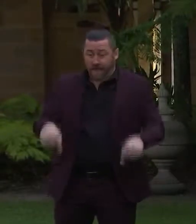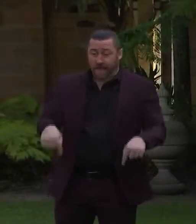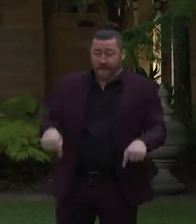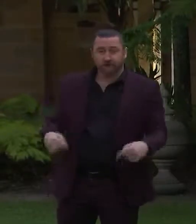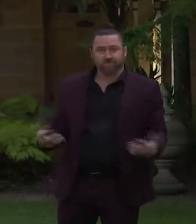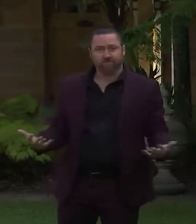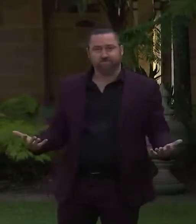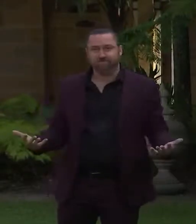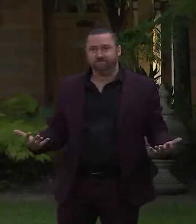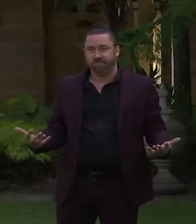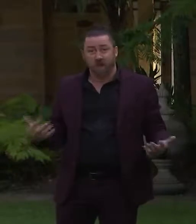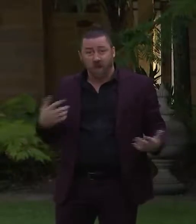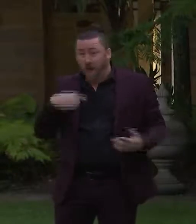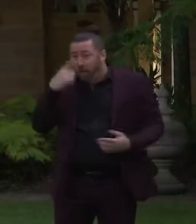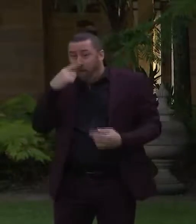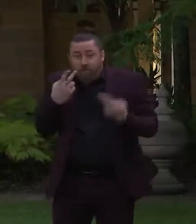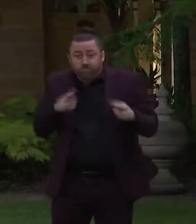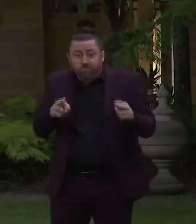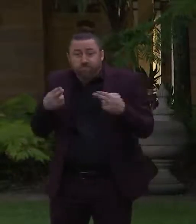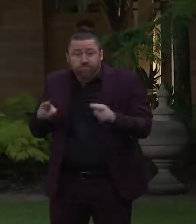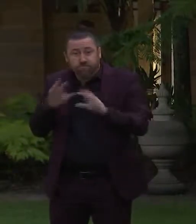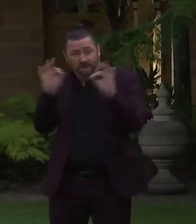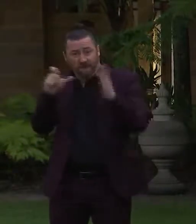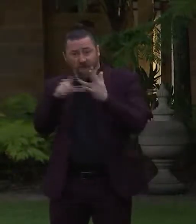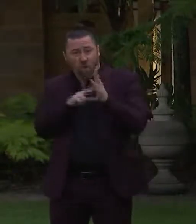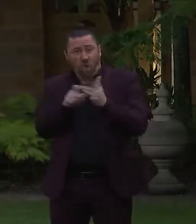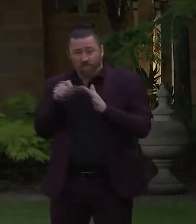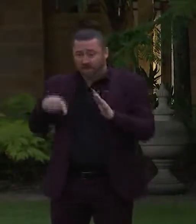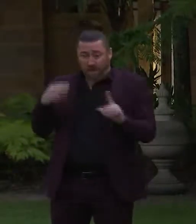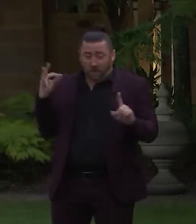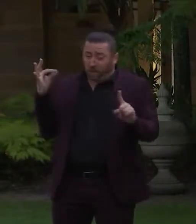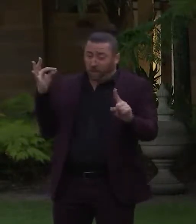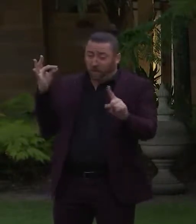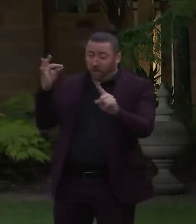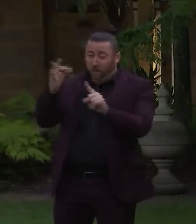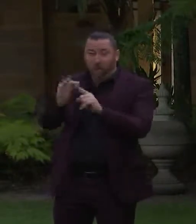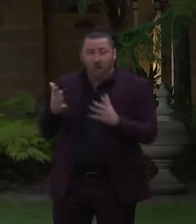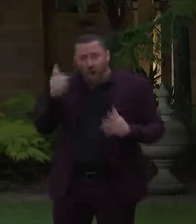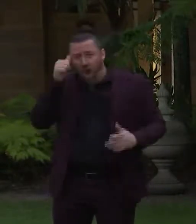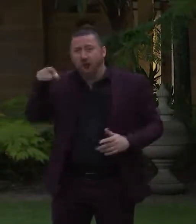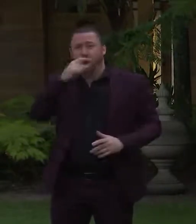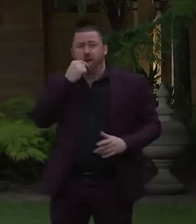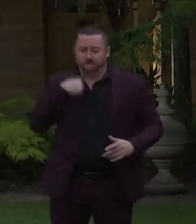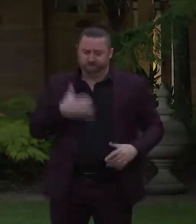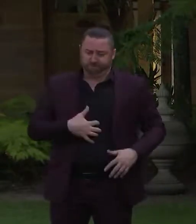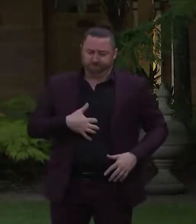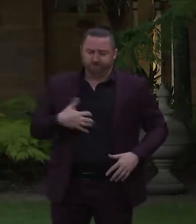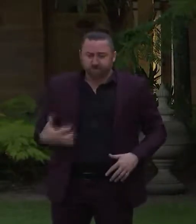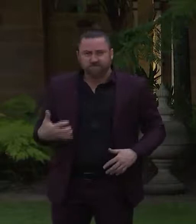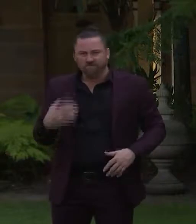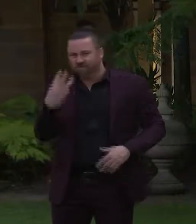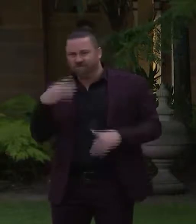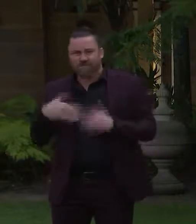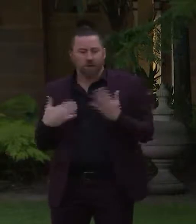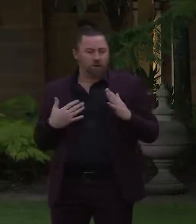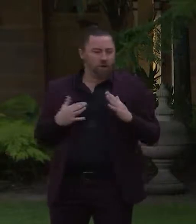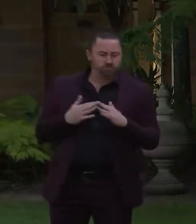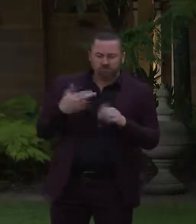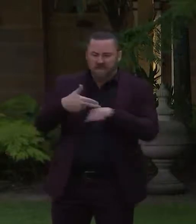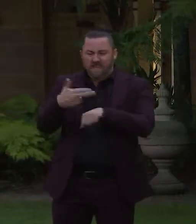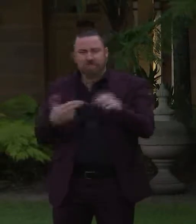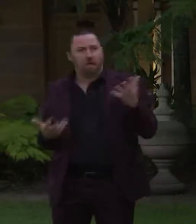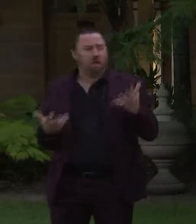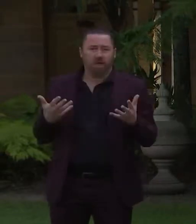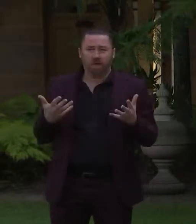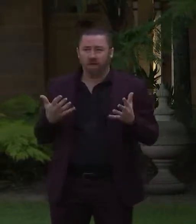people dying in our hospitals from COVID. So I know this is an inconvenience to people, but these are the right